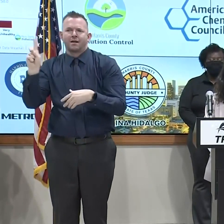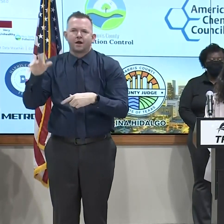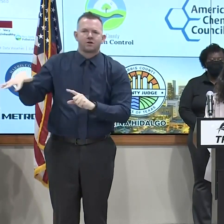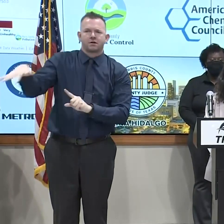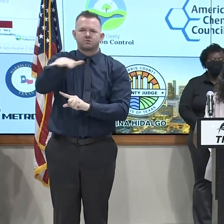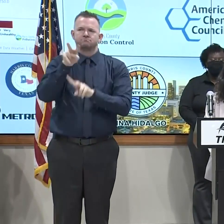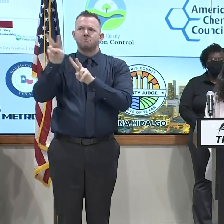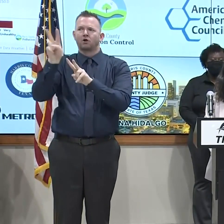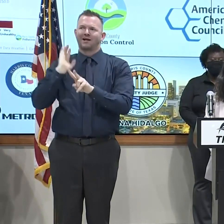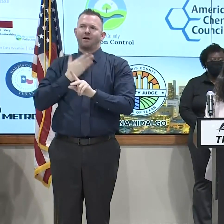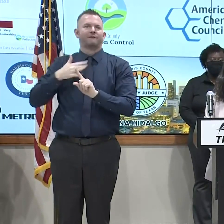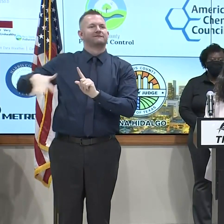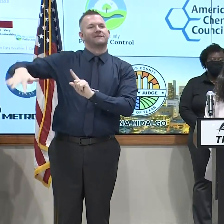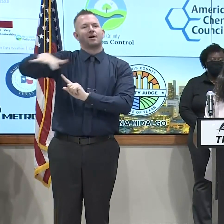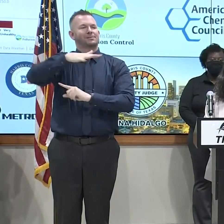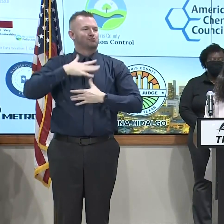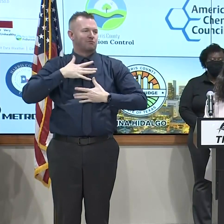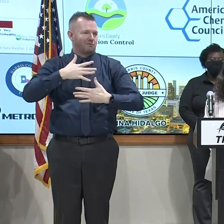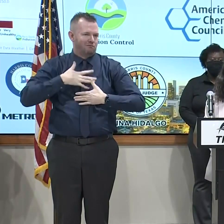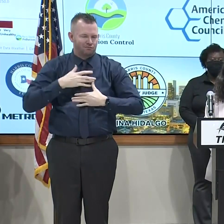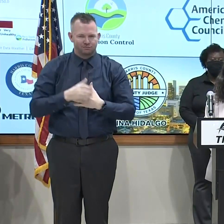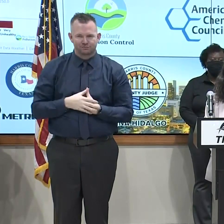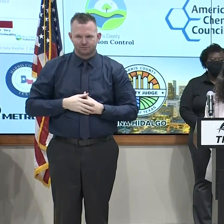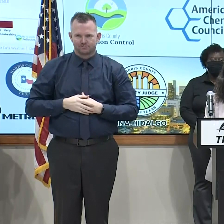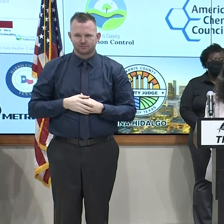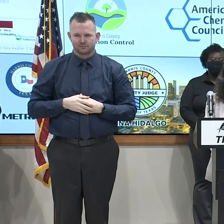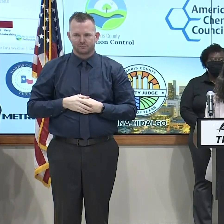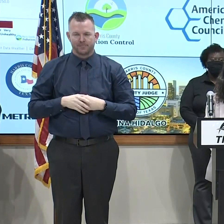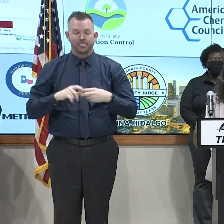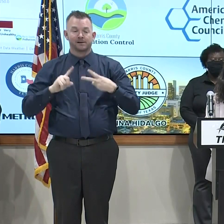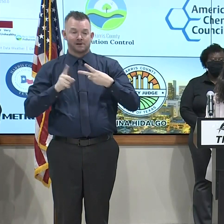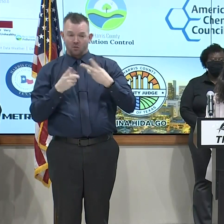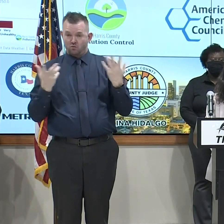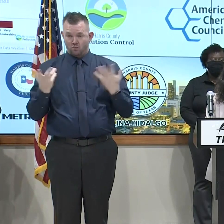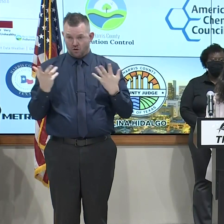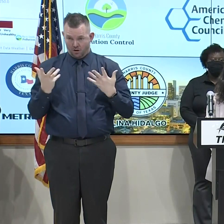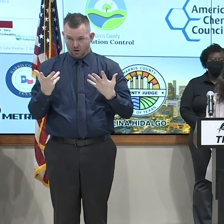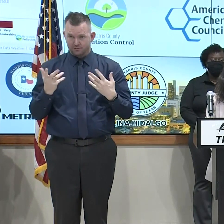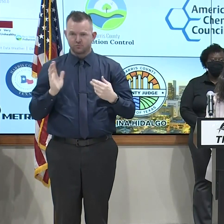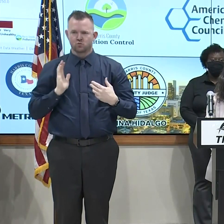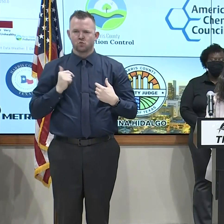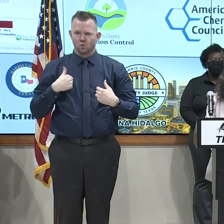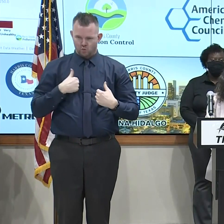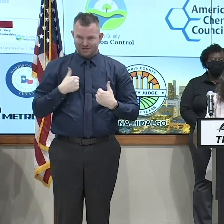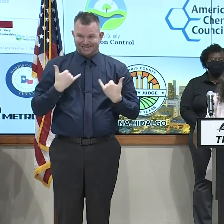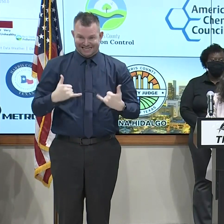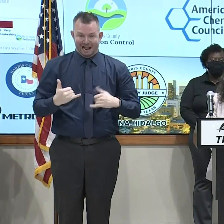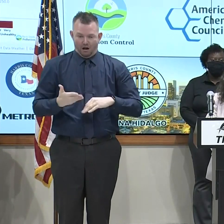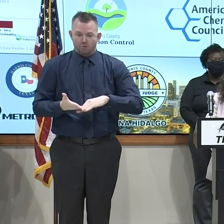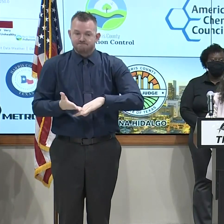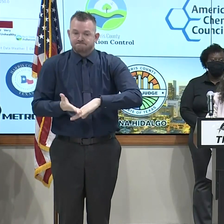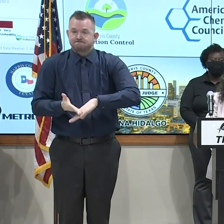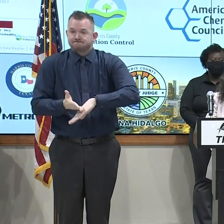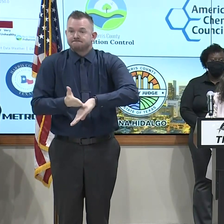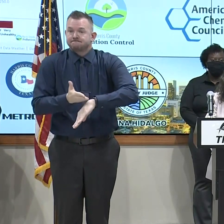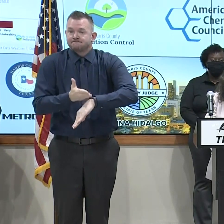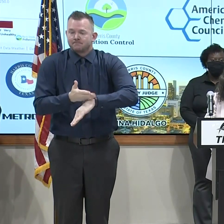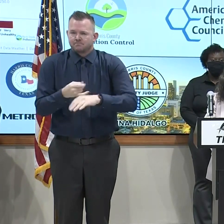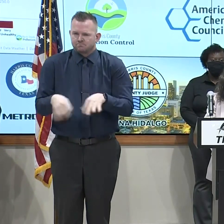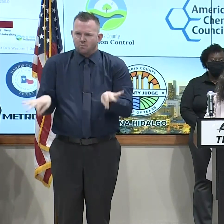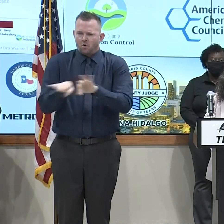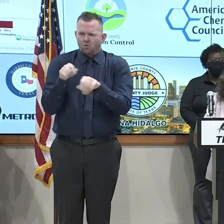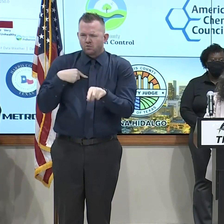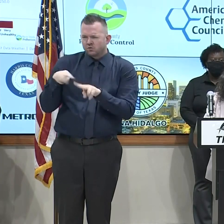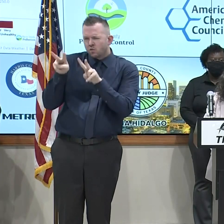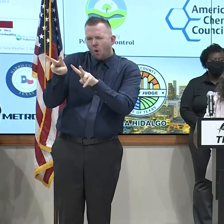environment. The second piece where we've made substantial progress is in holding polluters accountable. Bad